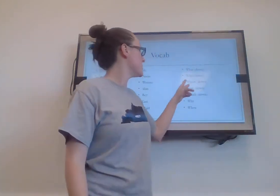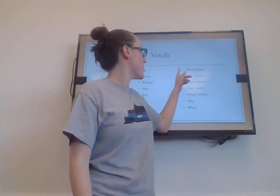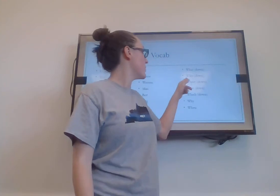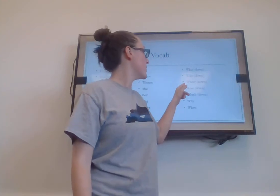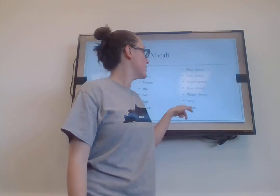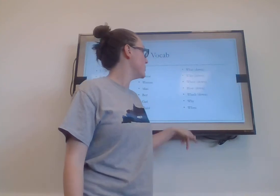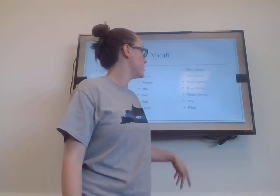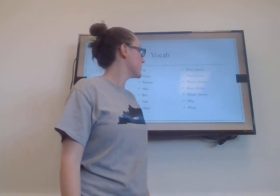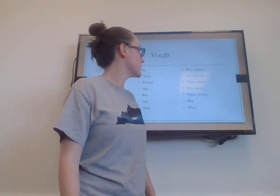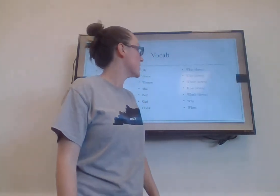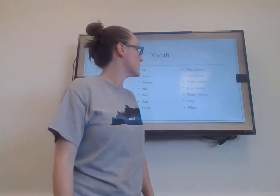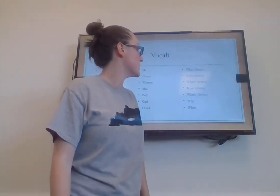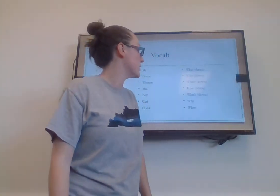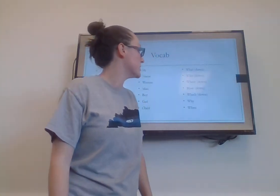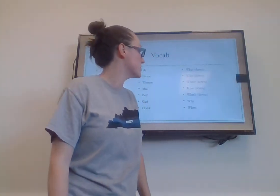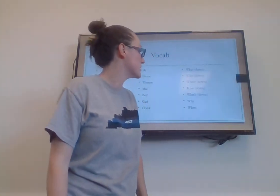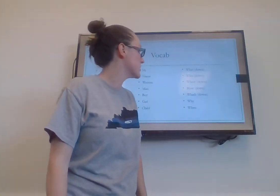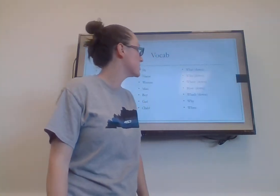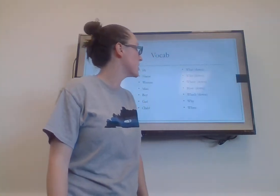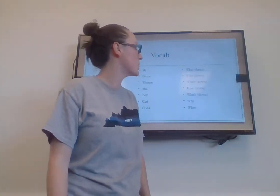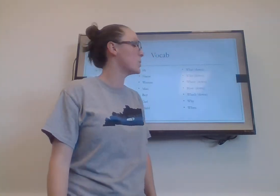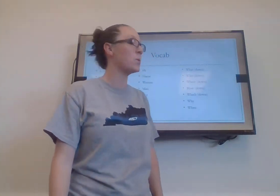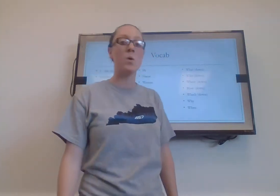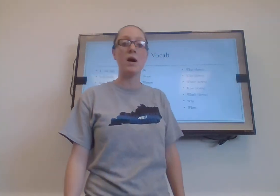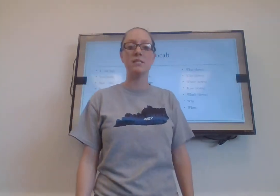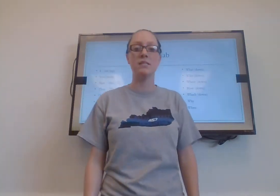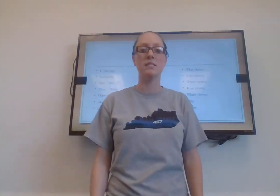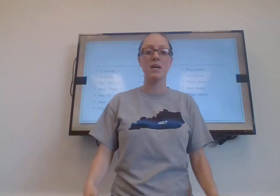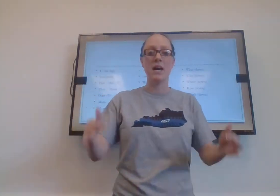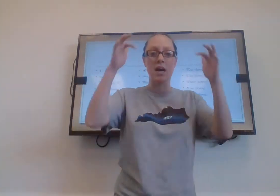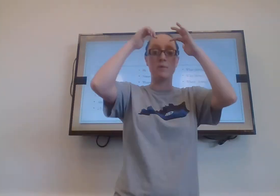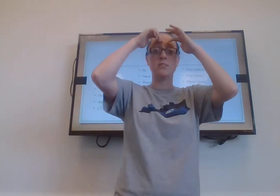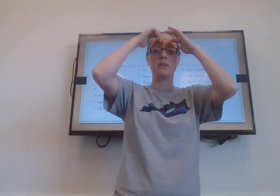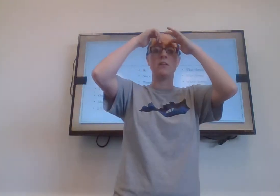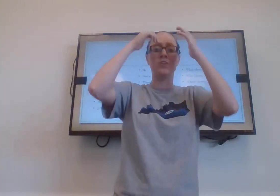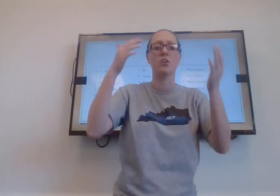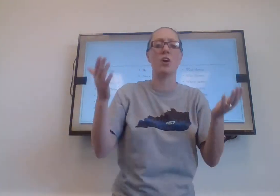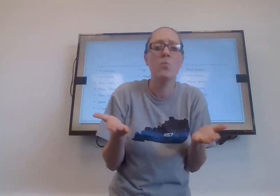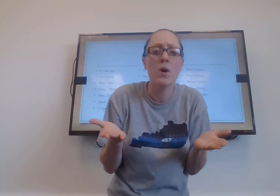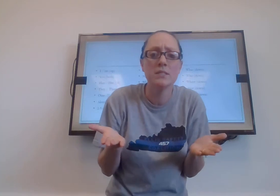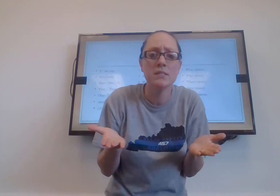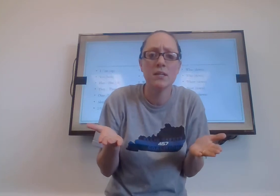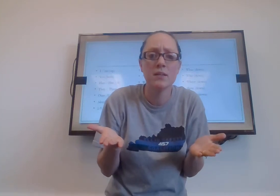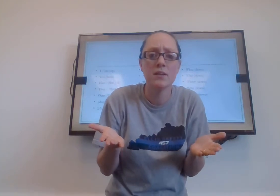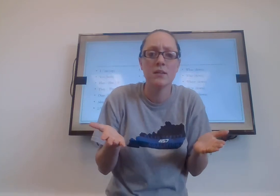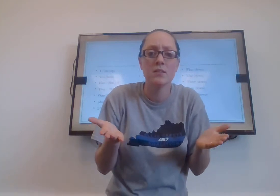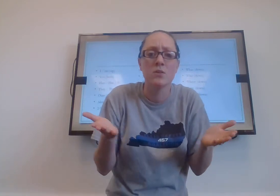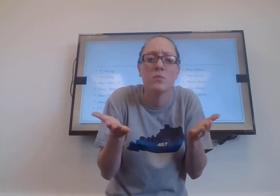about what, who, where, all the WHs. So what is eyebrows down, and you're gonna go what? So,